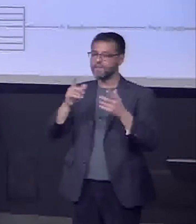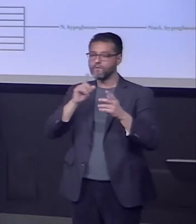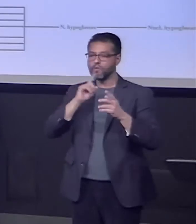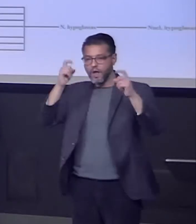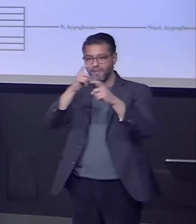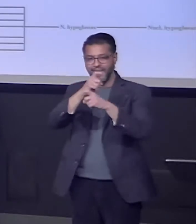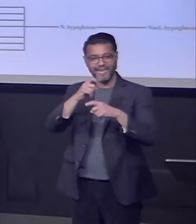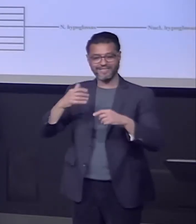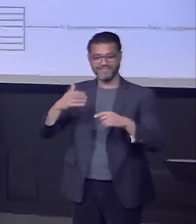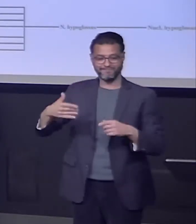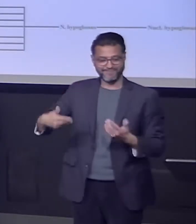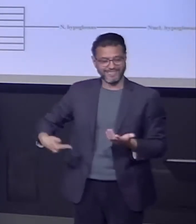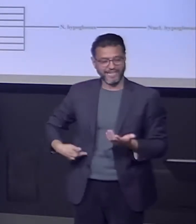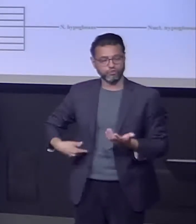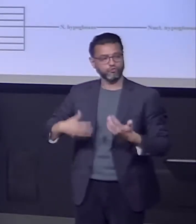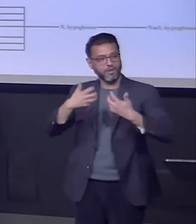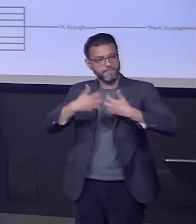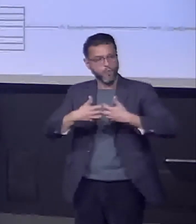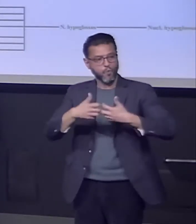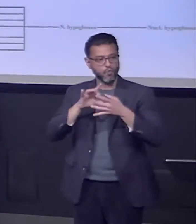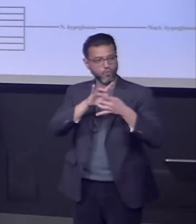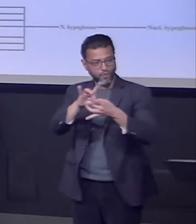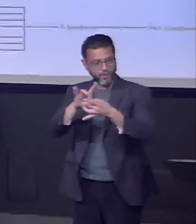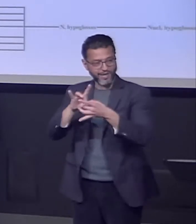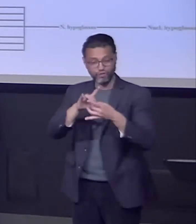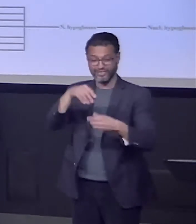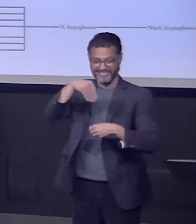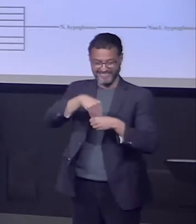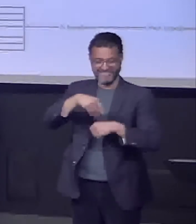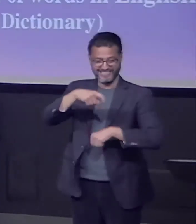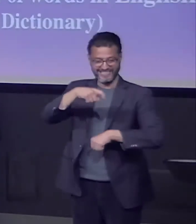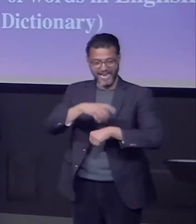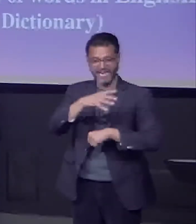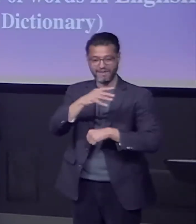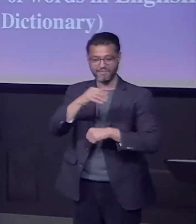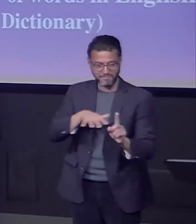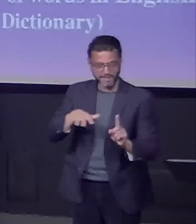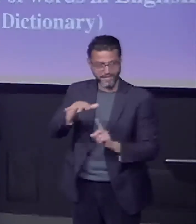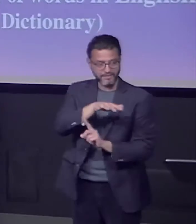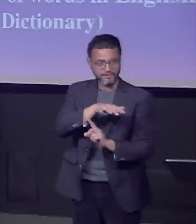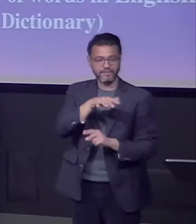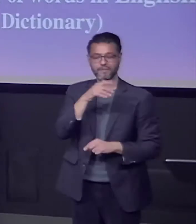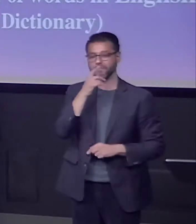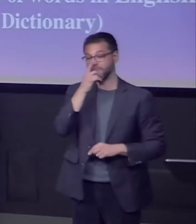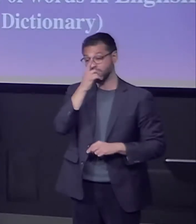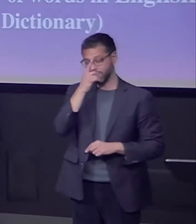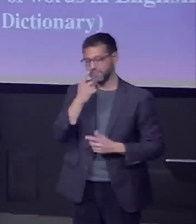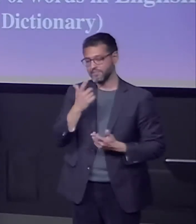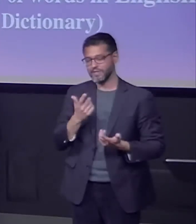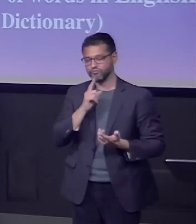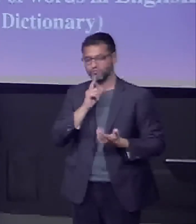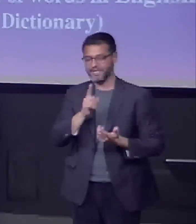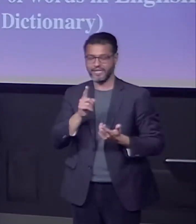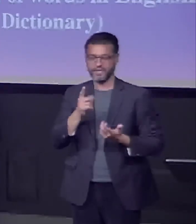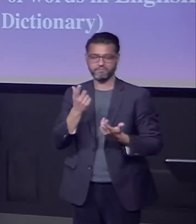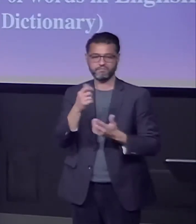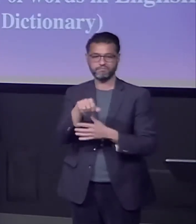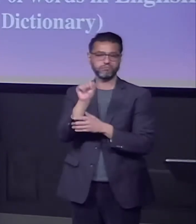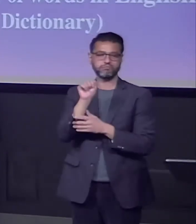sensory motor coordination in time and space that is just stunning, in my